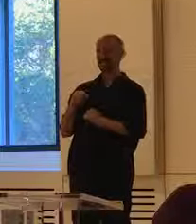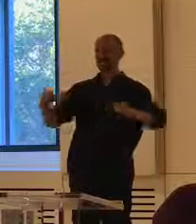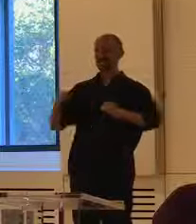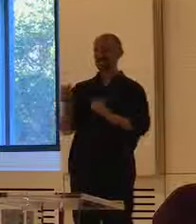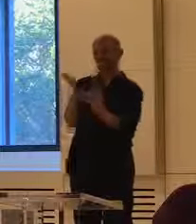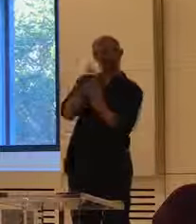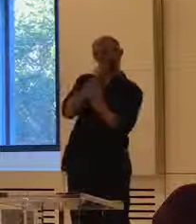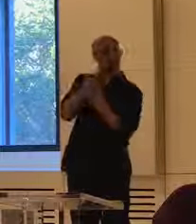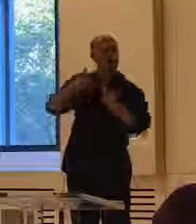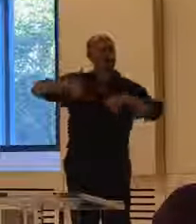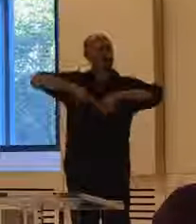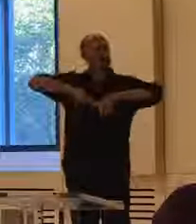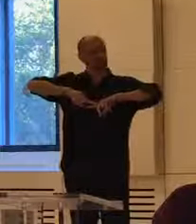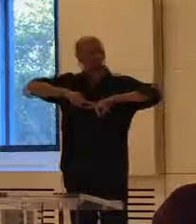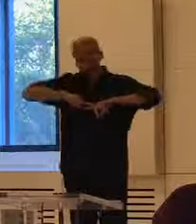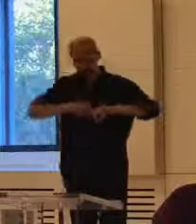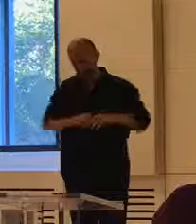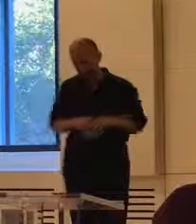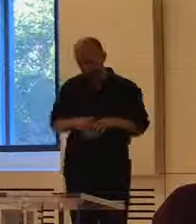The presentation is the space between us.